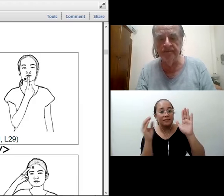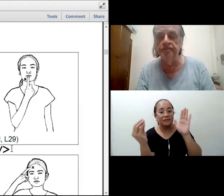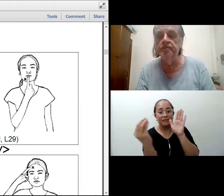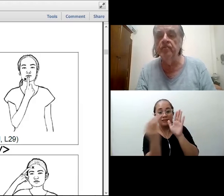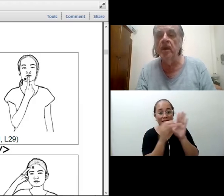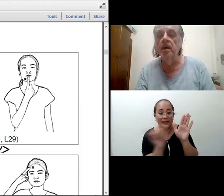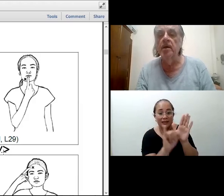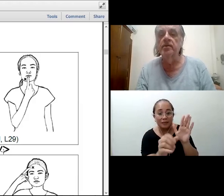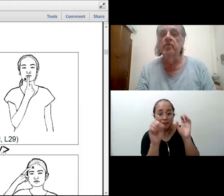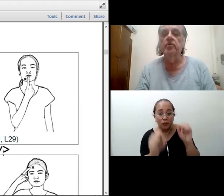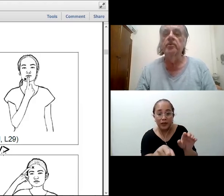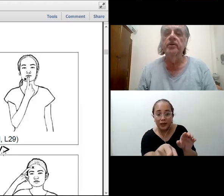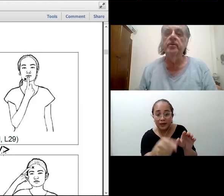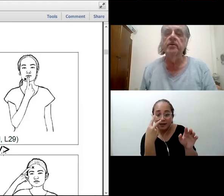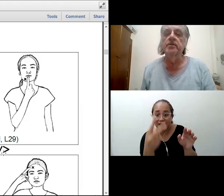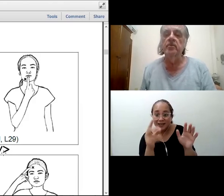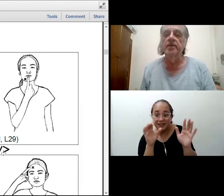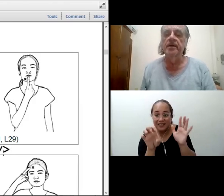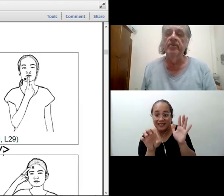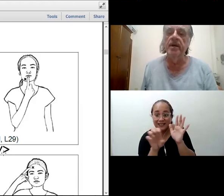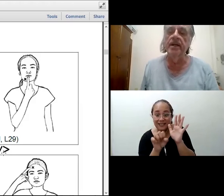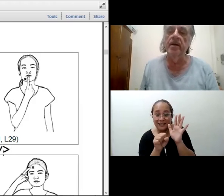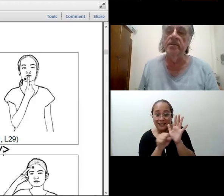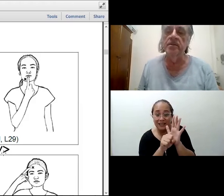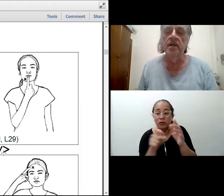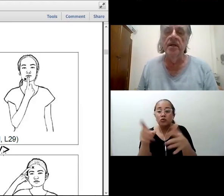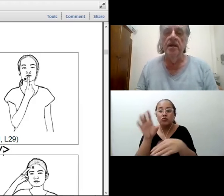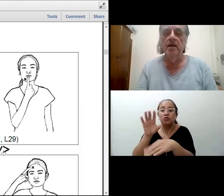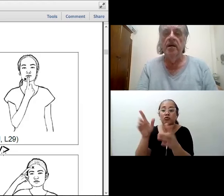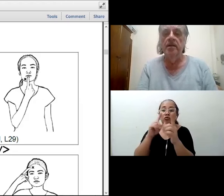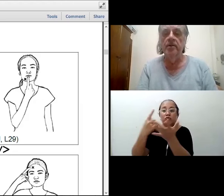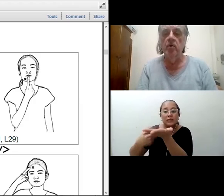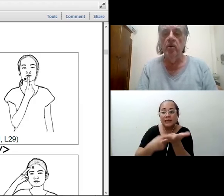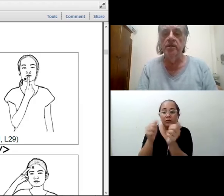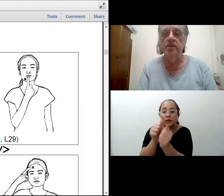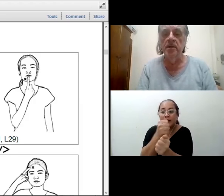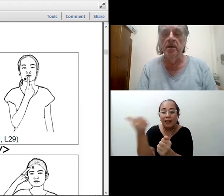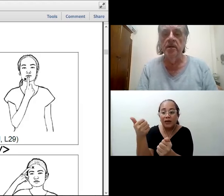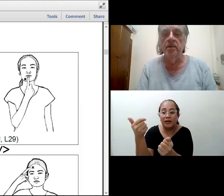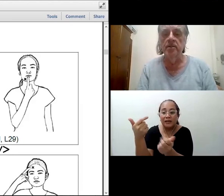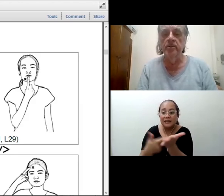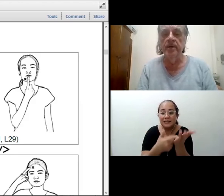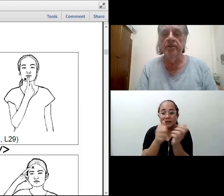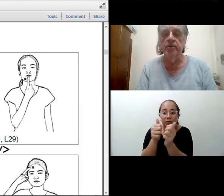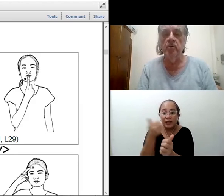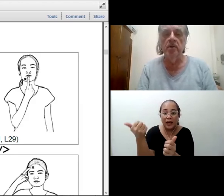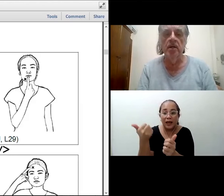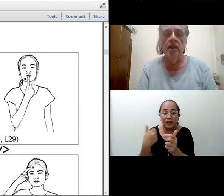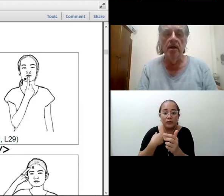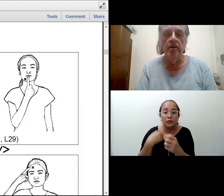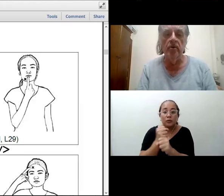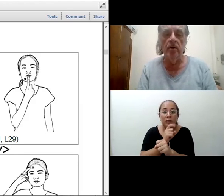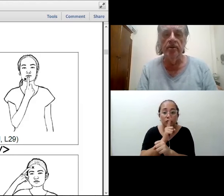here. So you need to consult with everybody else in the course to make